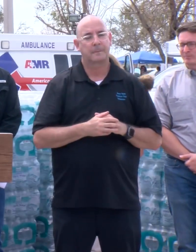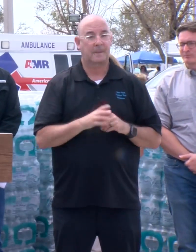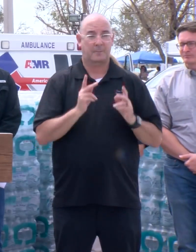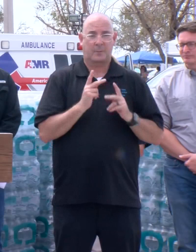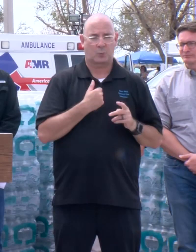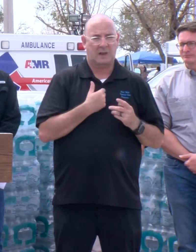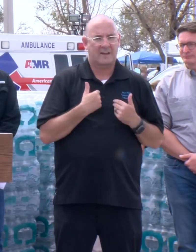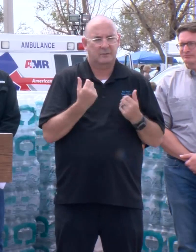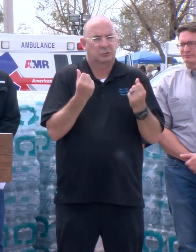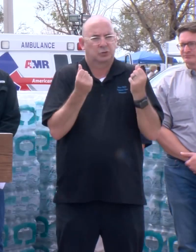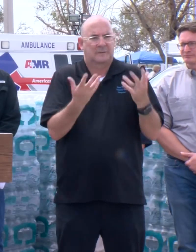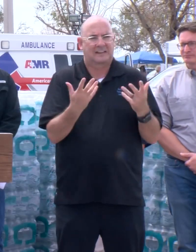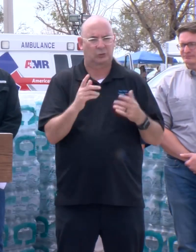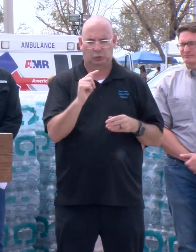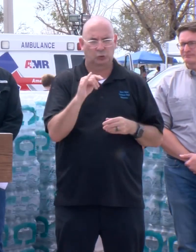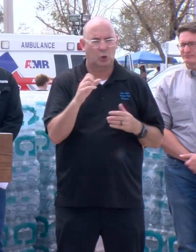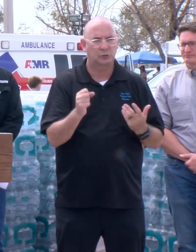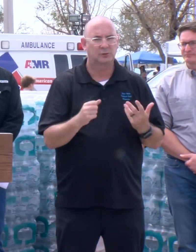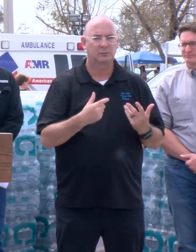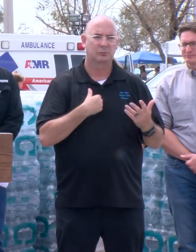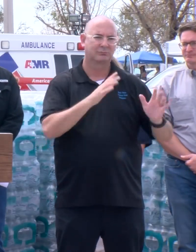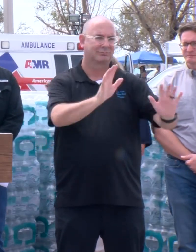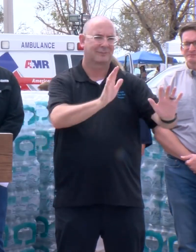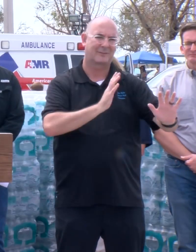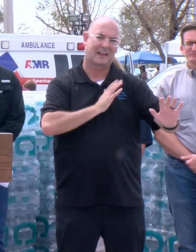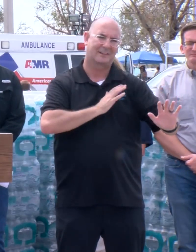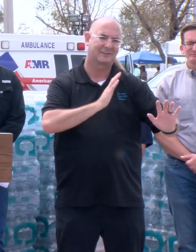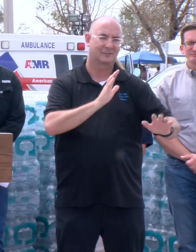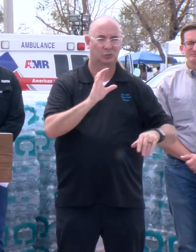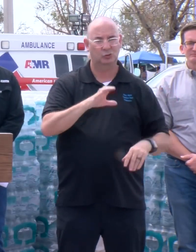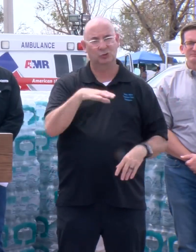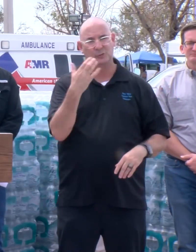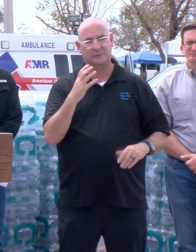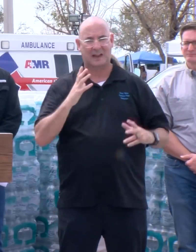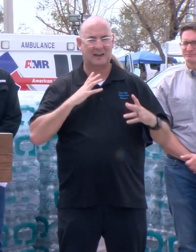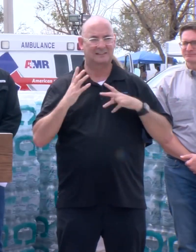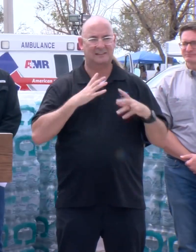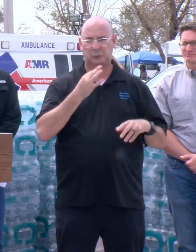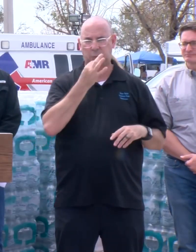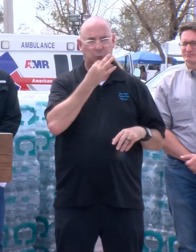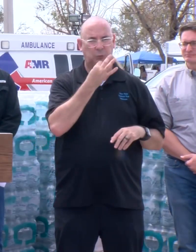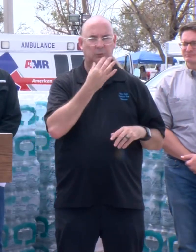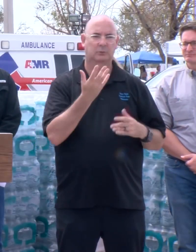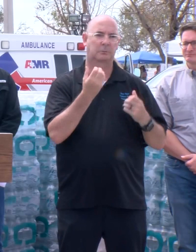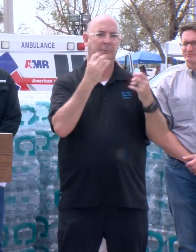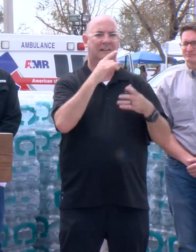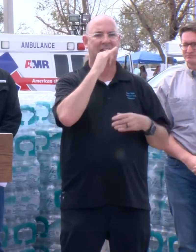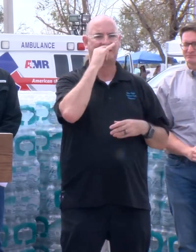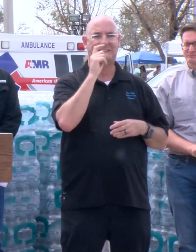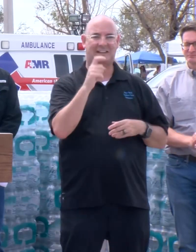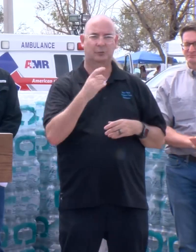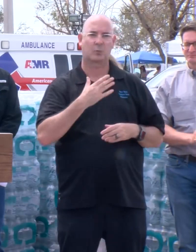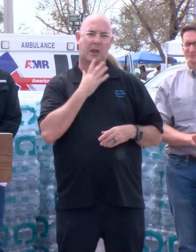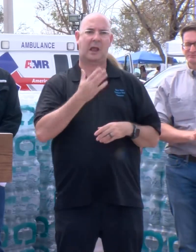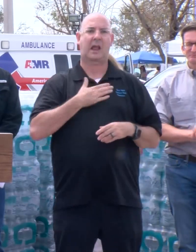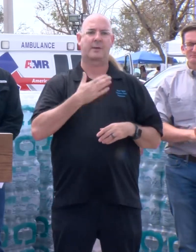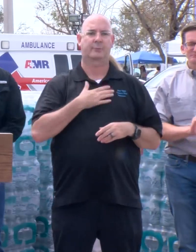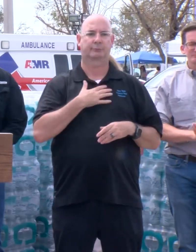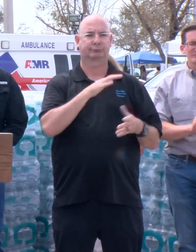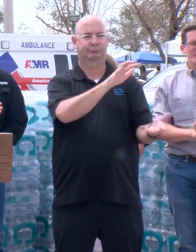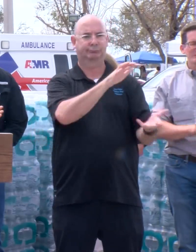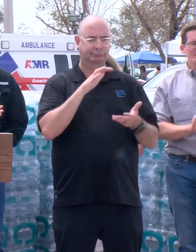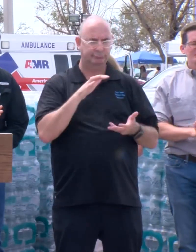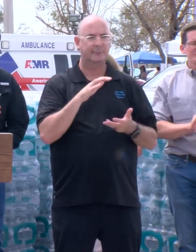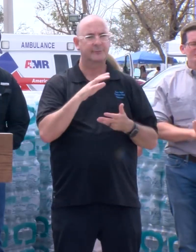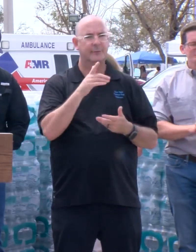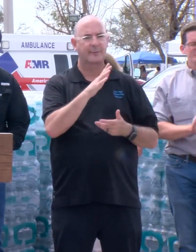and I'm sure there's a lot of great kids out there that have been through some tough times that would love to see a toy on their doorstep. So thank you for what you're doing,